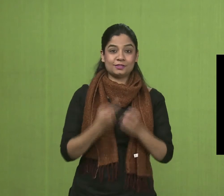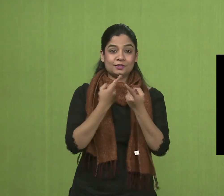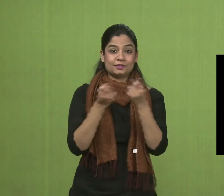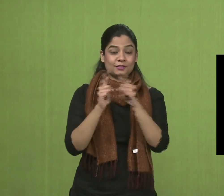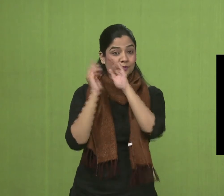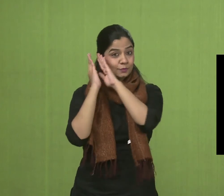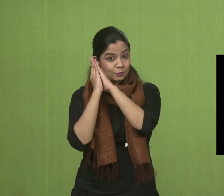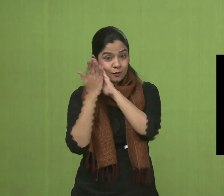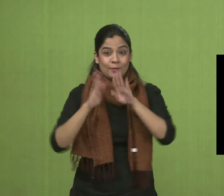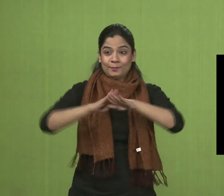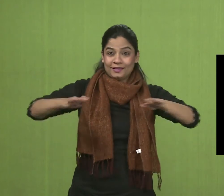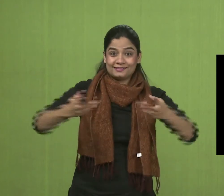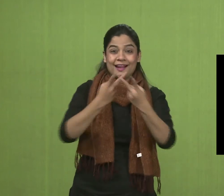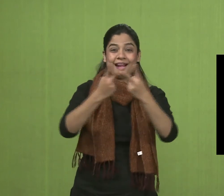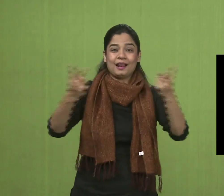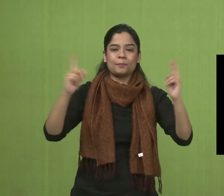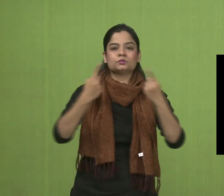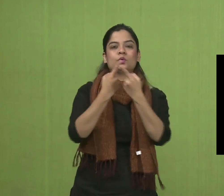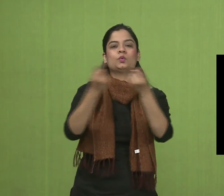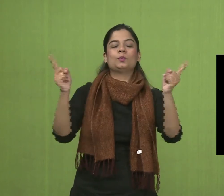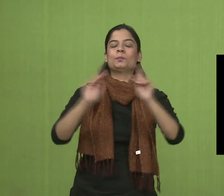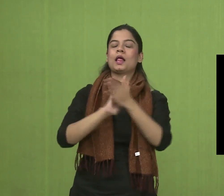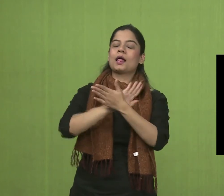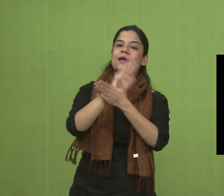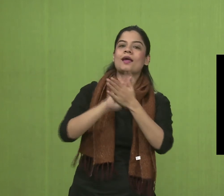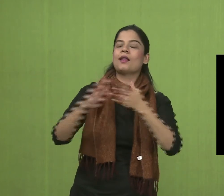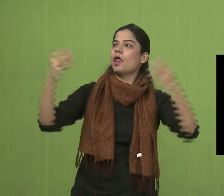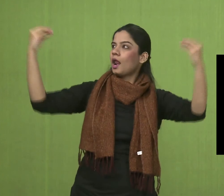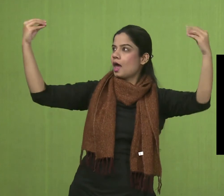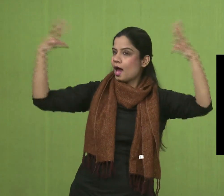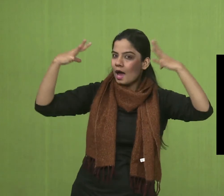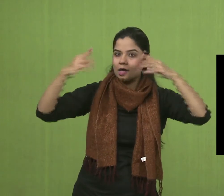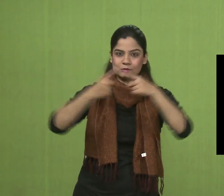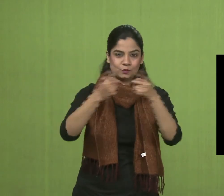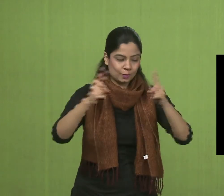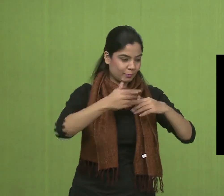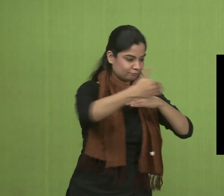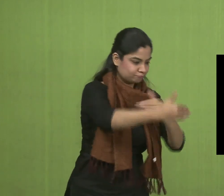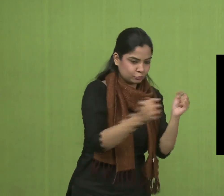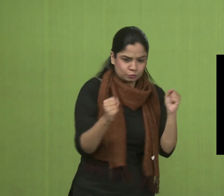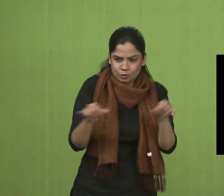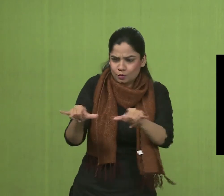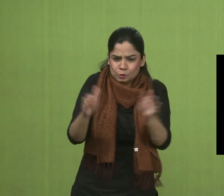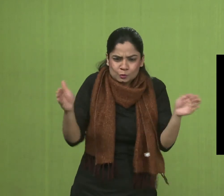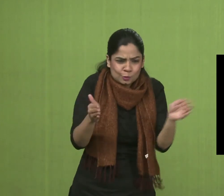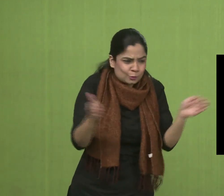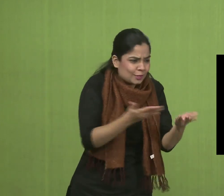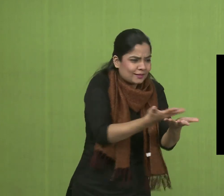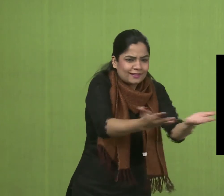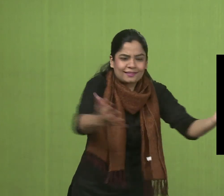Provide adequate lighting and ventilation in work centers or in the rooms. The rooms have to be well lit. Even if the rooms are small,